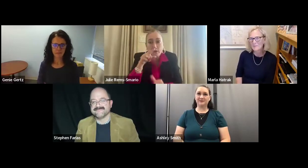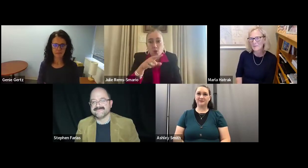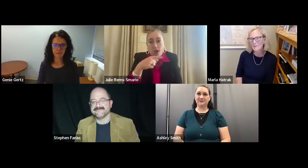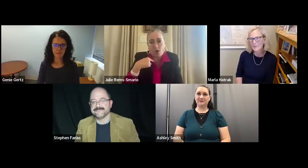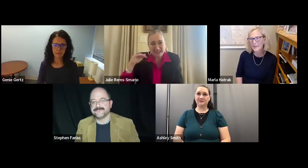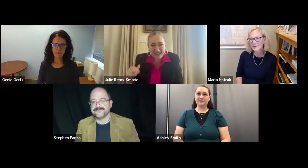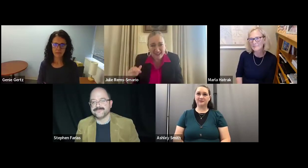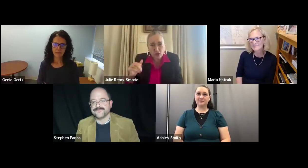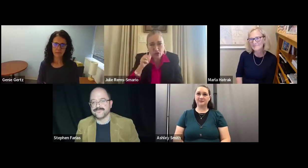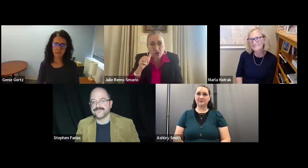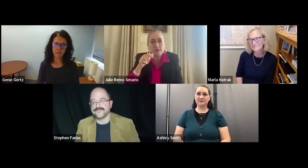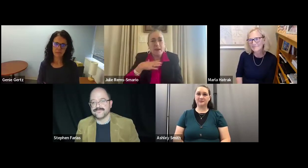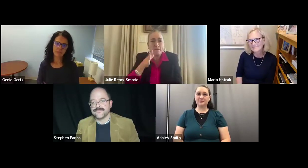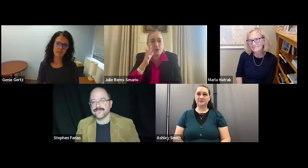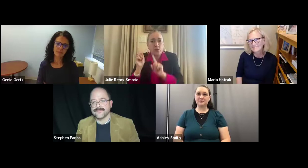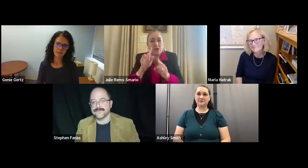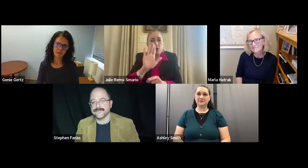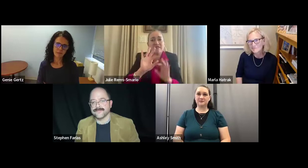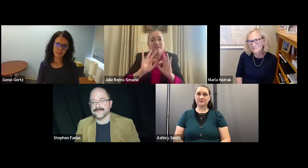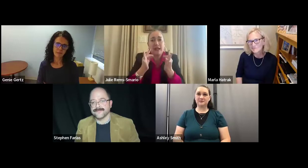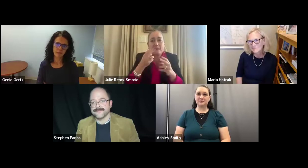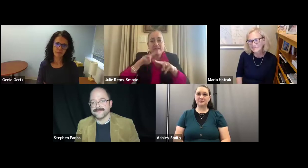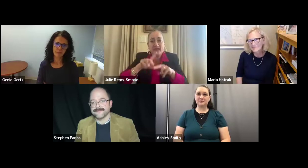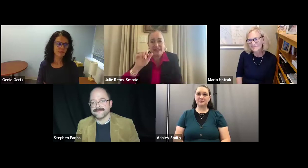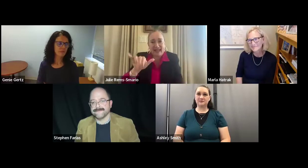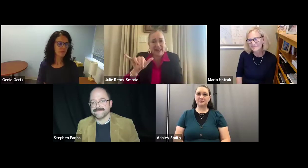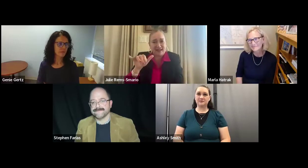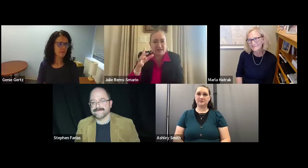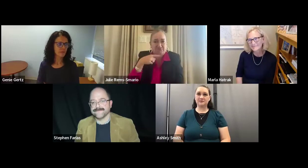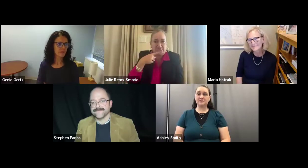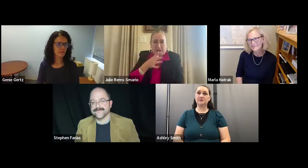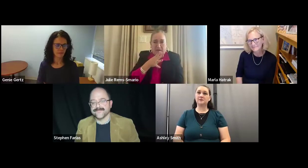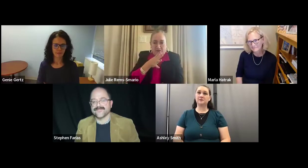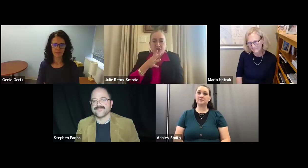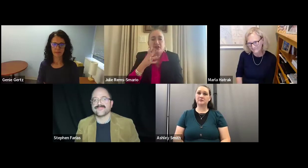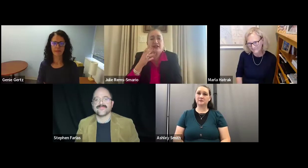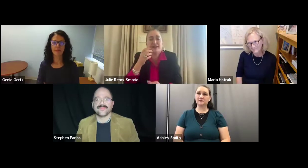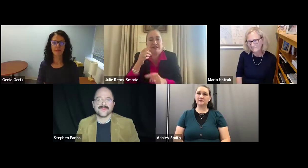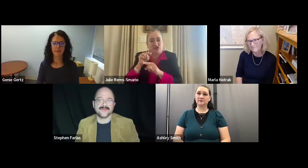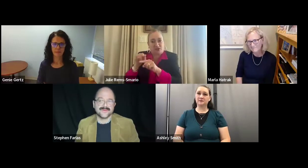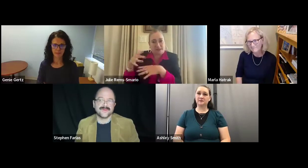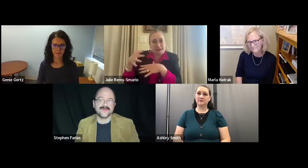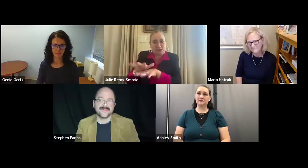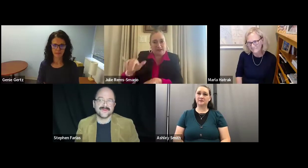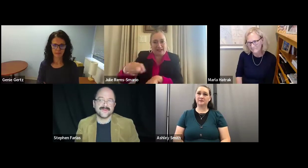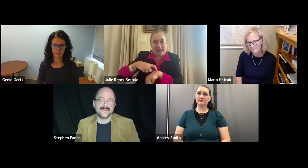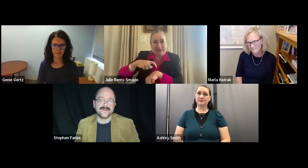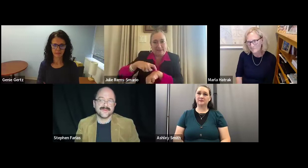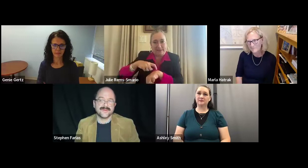very wonderful. She said, "I remember you when I was a little child, and my mom went to Family Fun Day, and you were there." This,